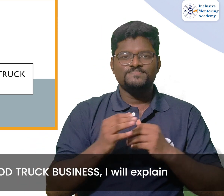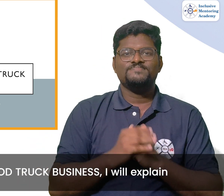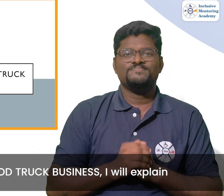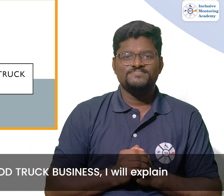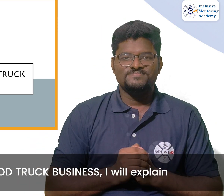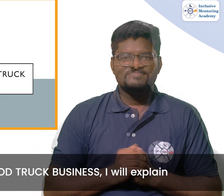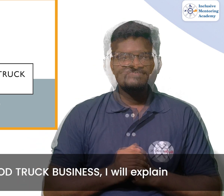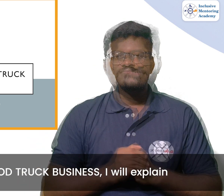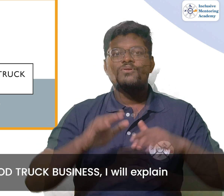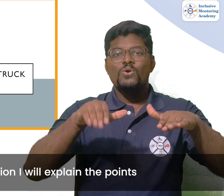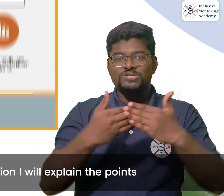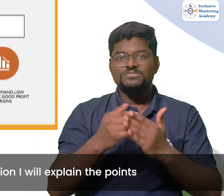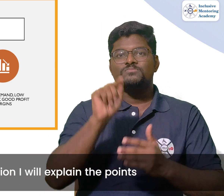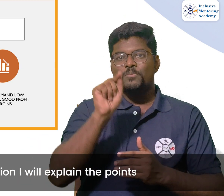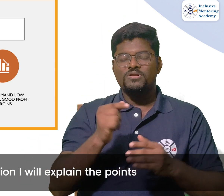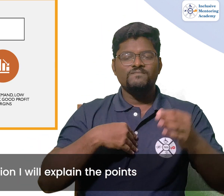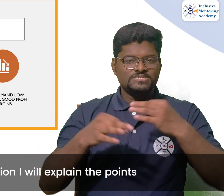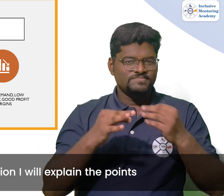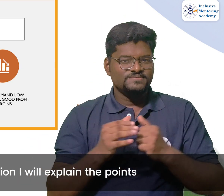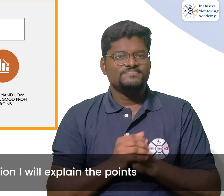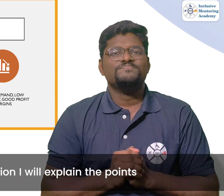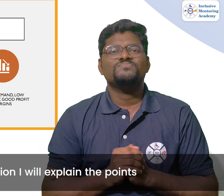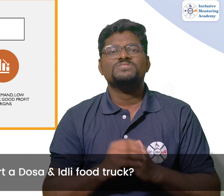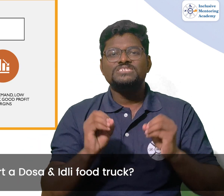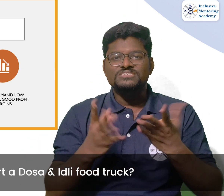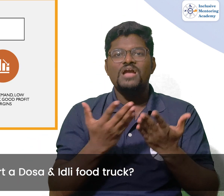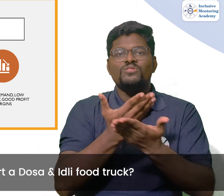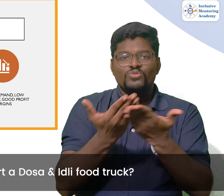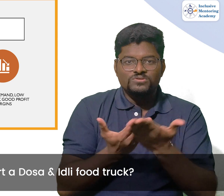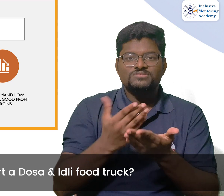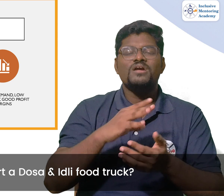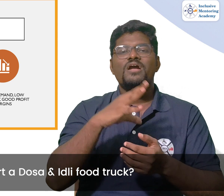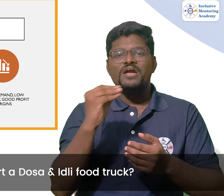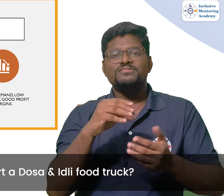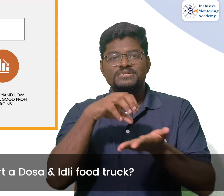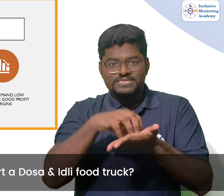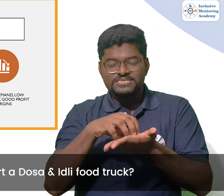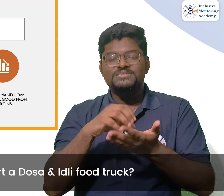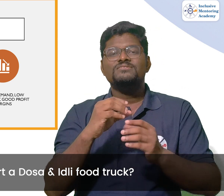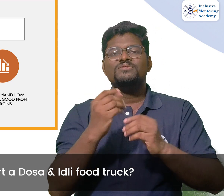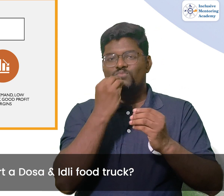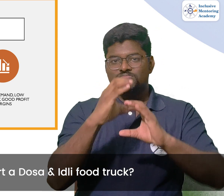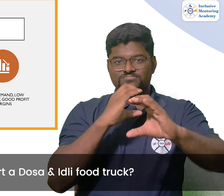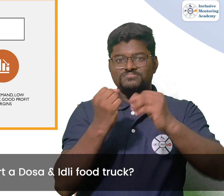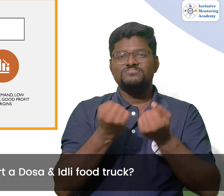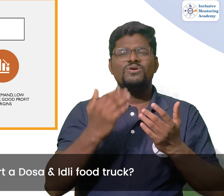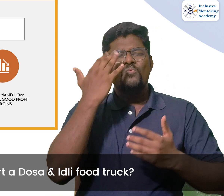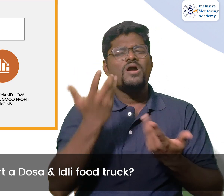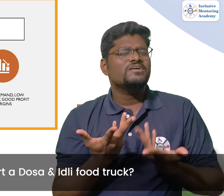I will explain. Introduction. I will explain the points. Why start a dosa and idli food truck?